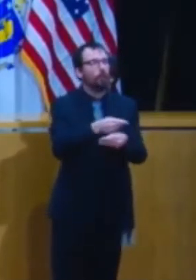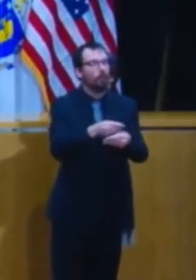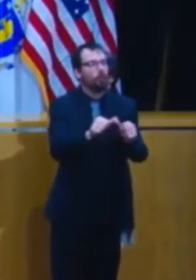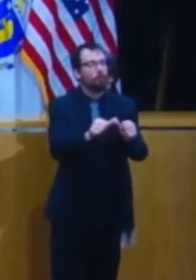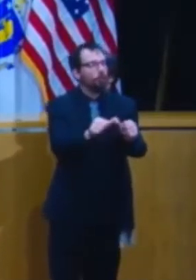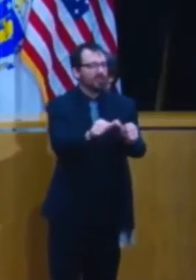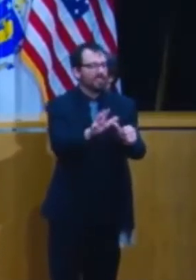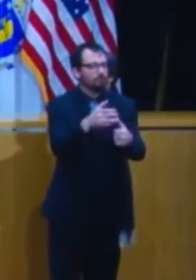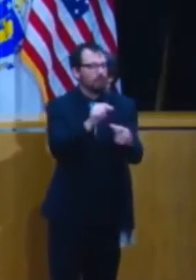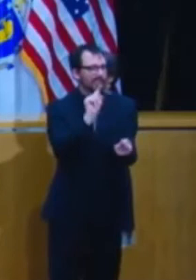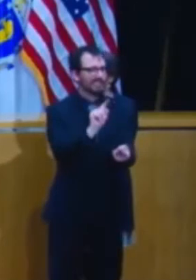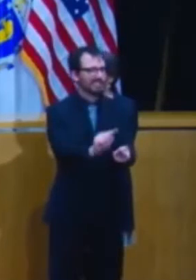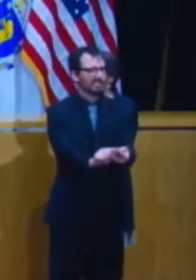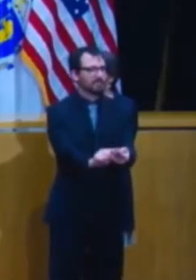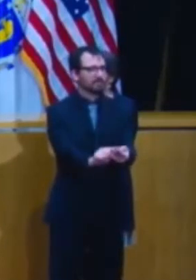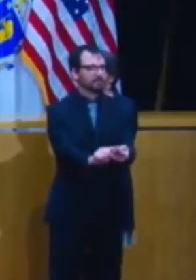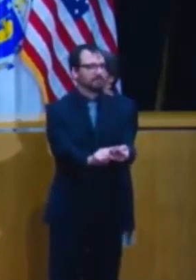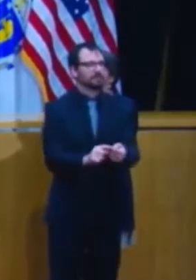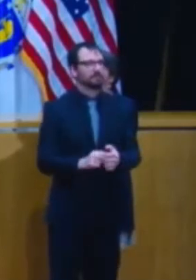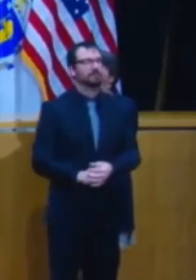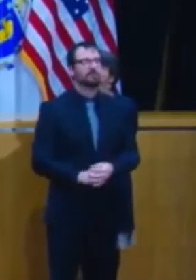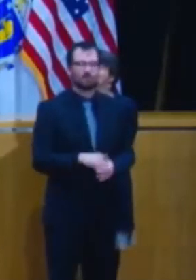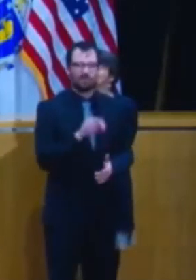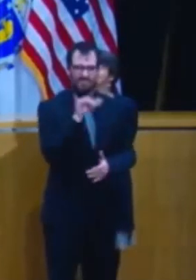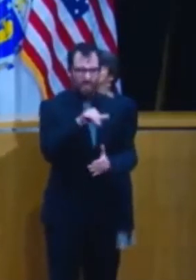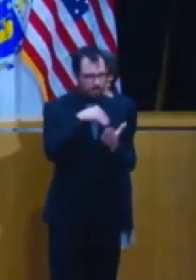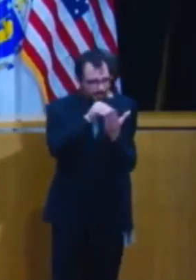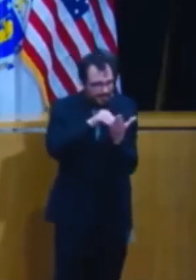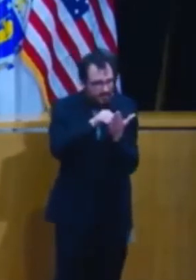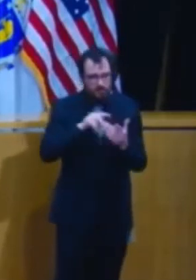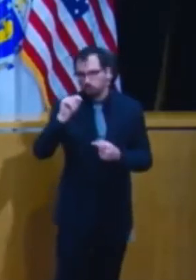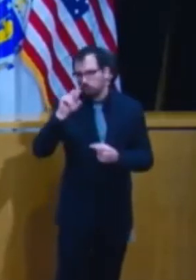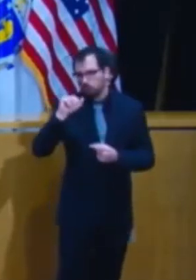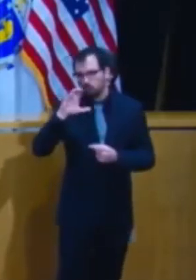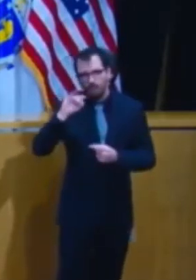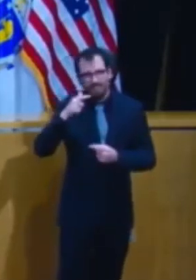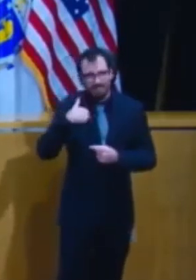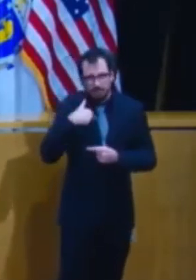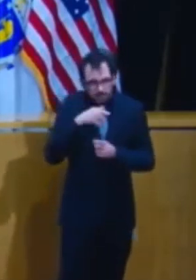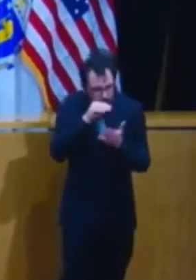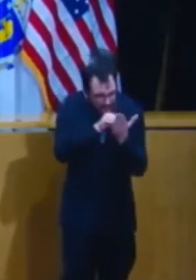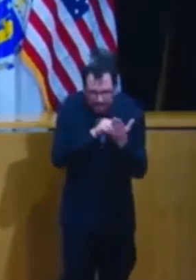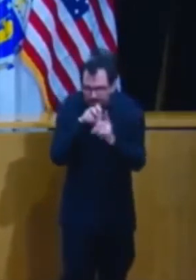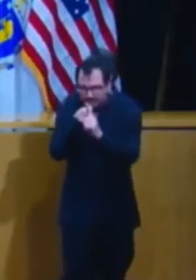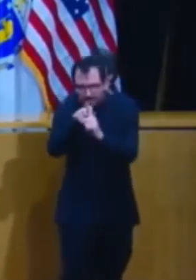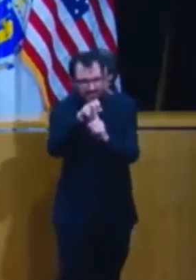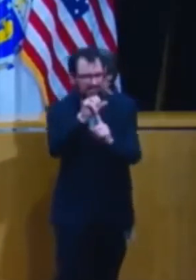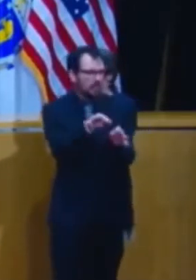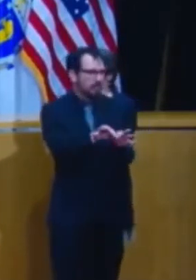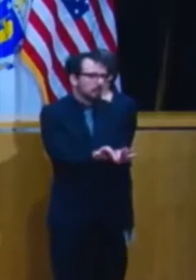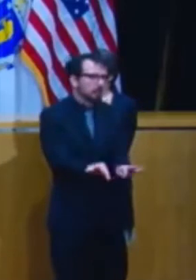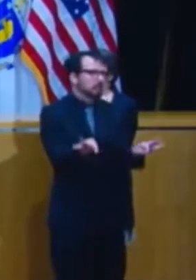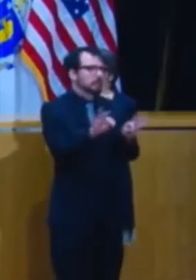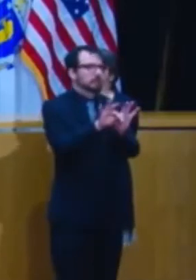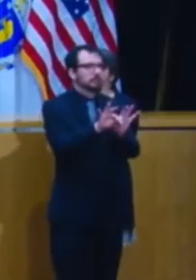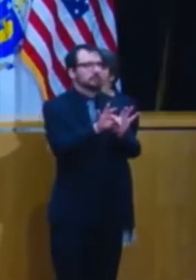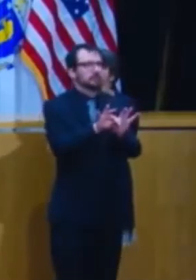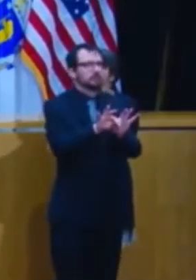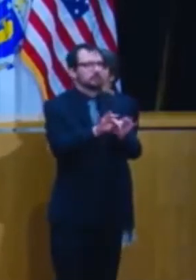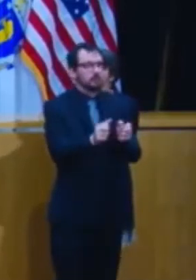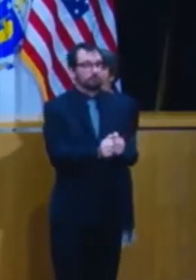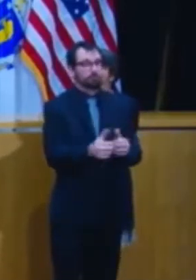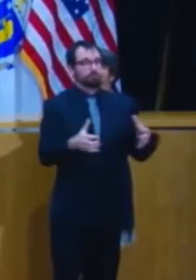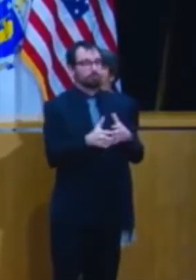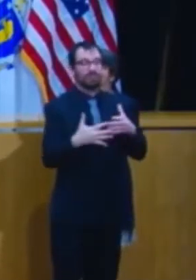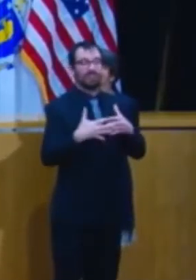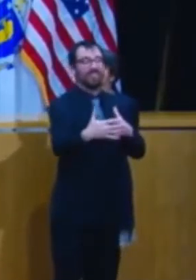in. By monitoring and isolating through an enhanced community tracing program, our state can be